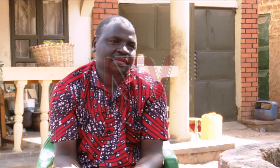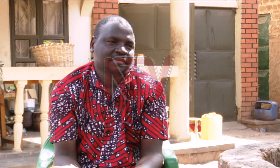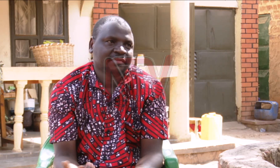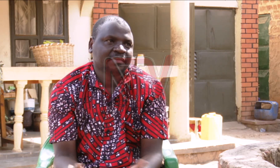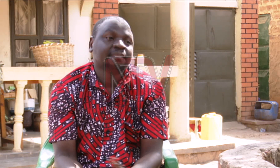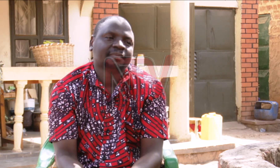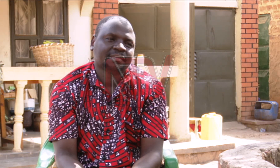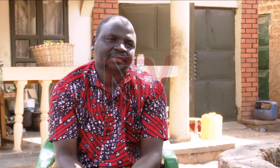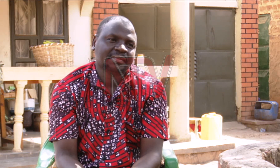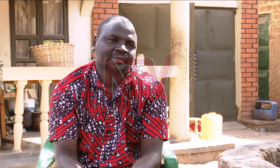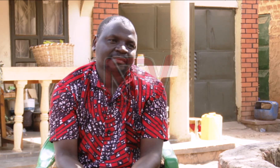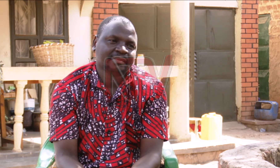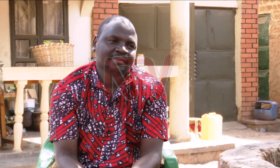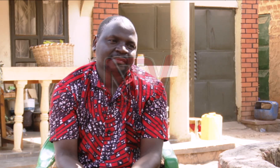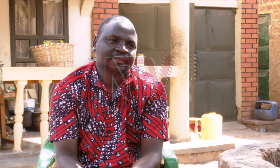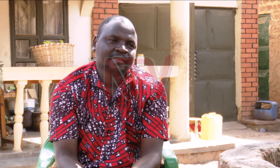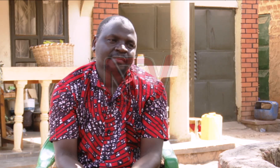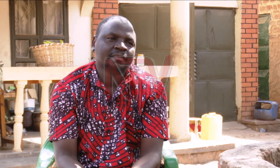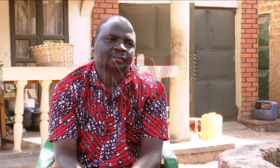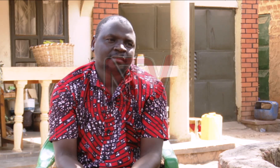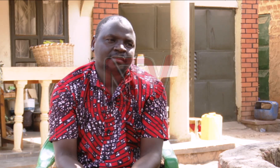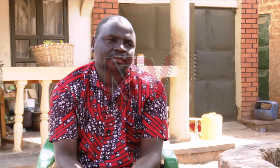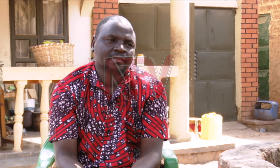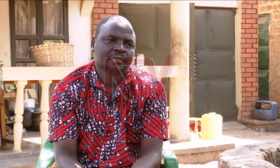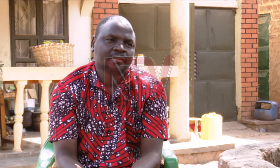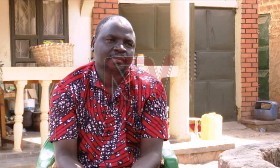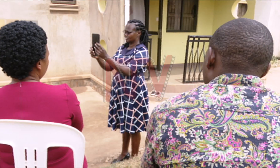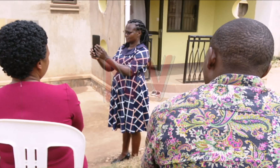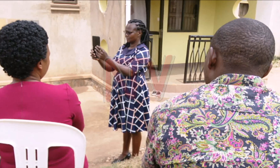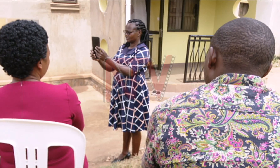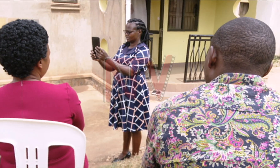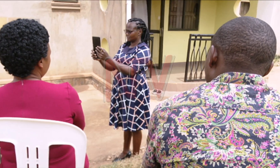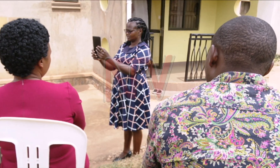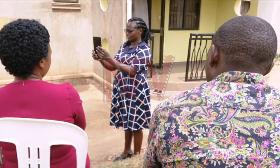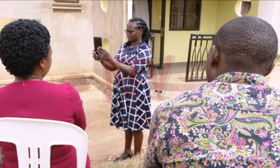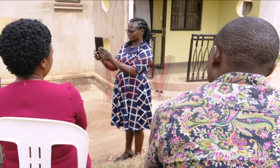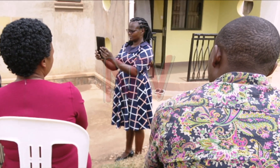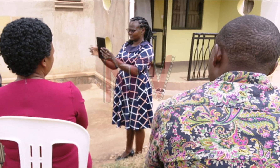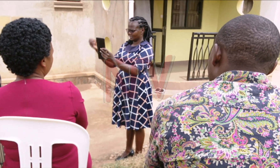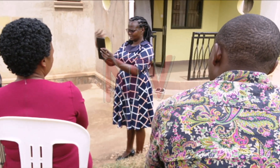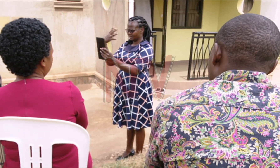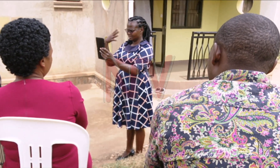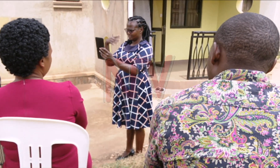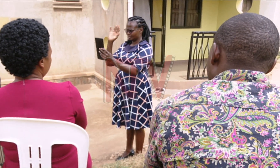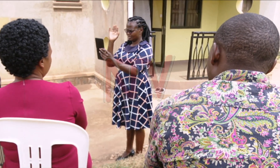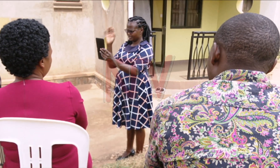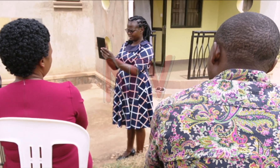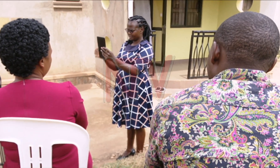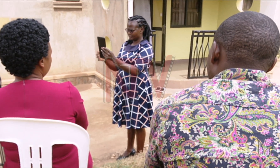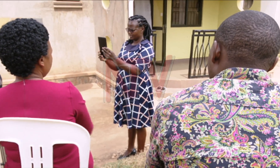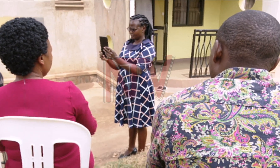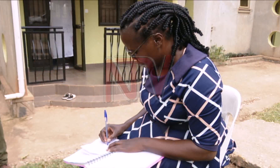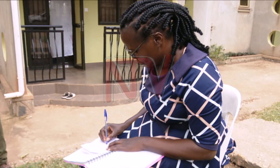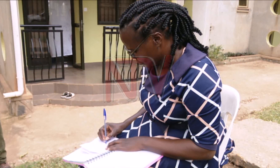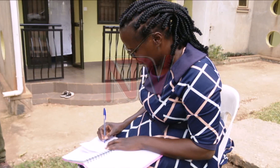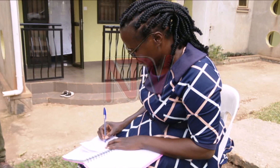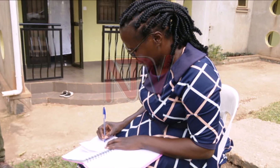adjourned just because there are no sign language interpreters. Most of the challenges of communication start at the police, where statements